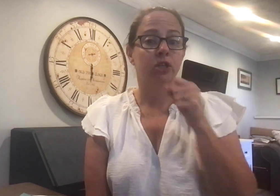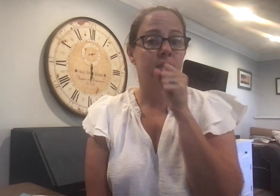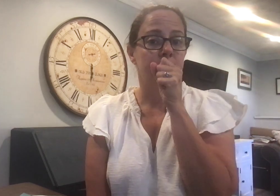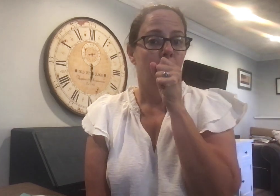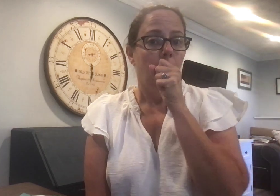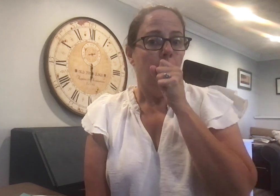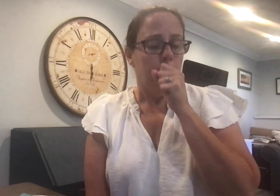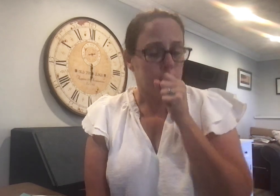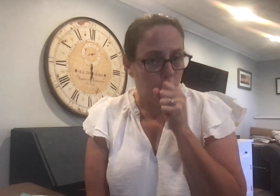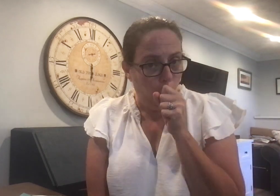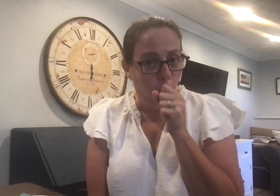patients